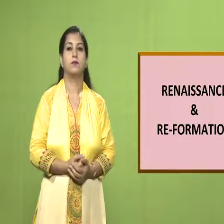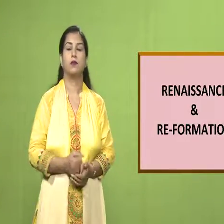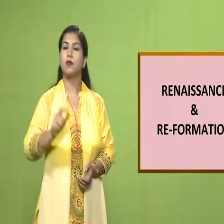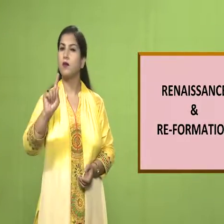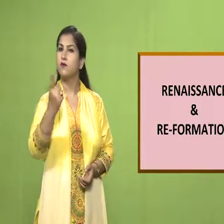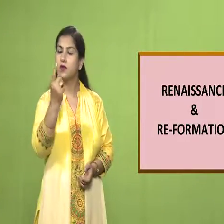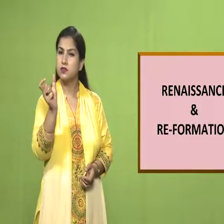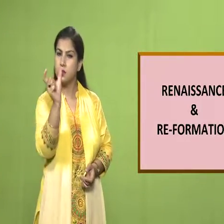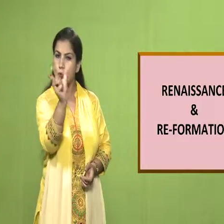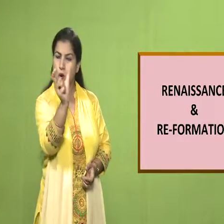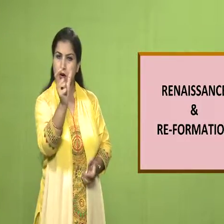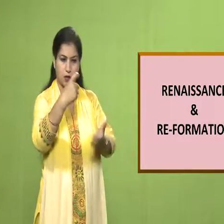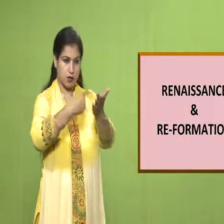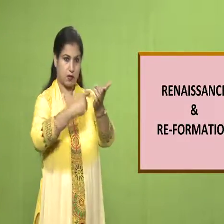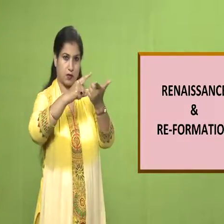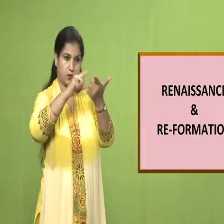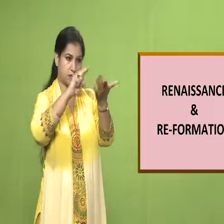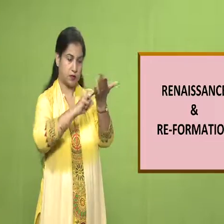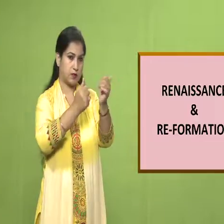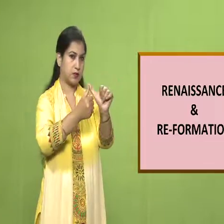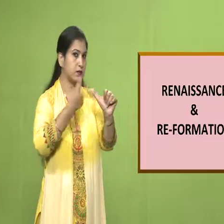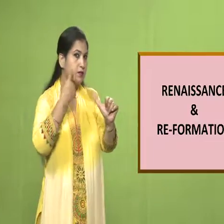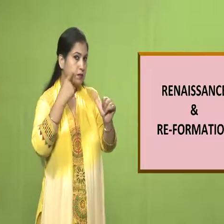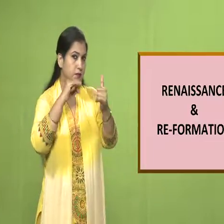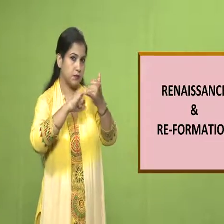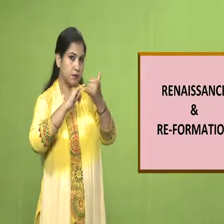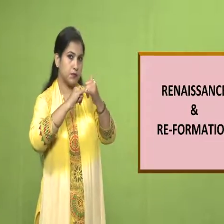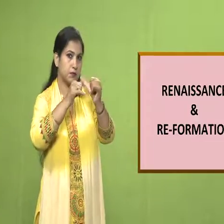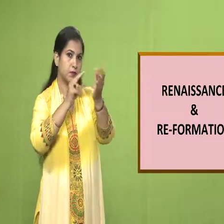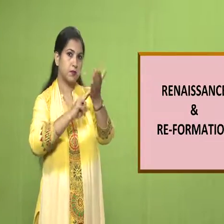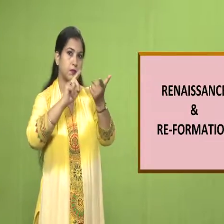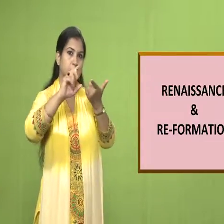Let us start by understanding the meaning of the word Renaissance.